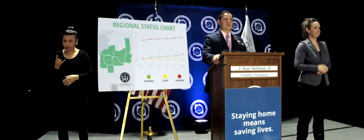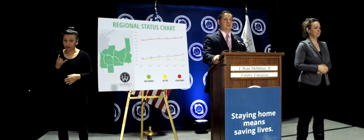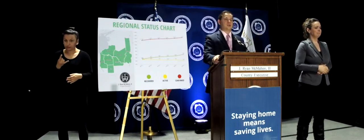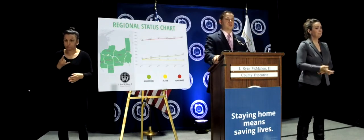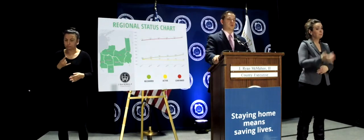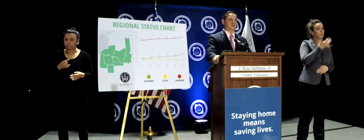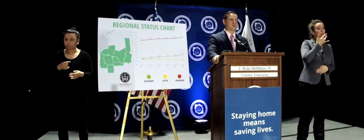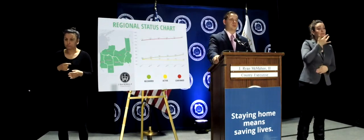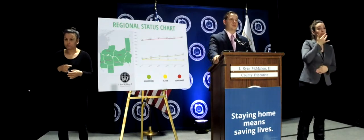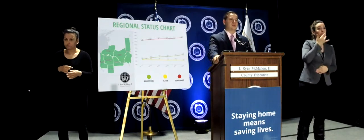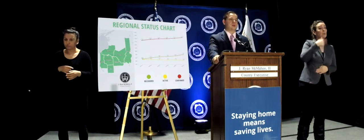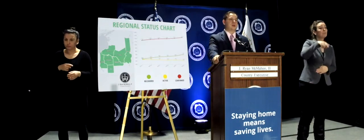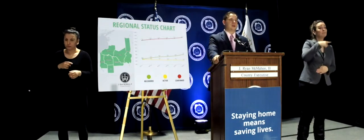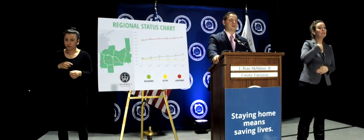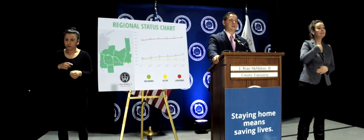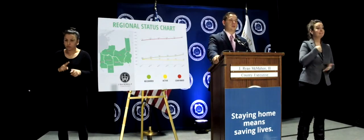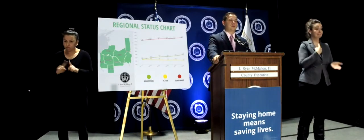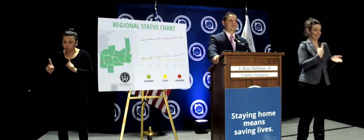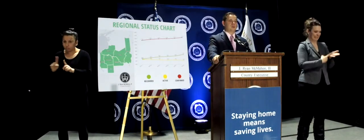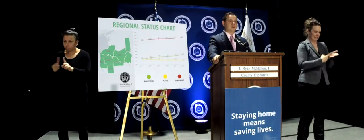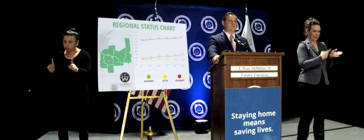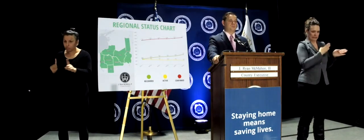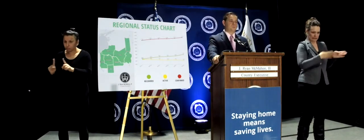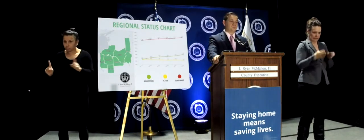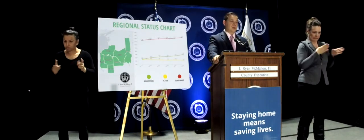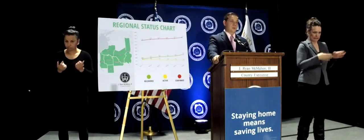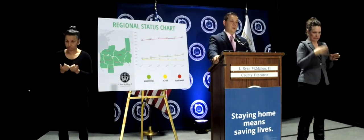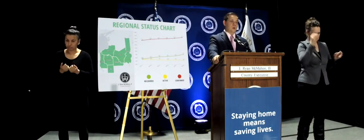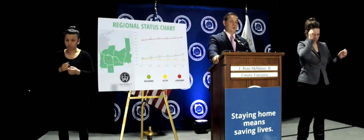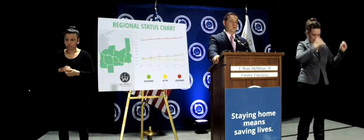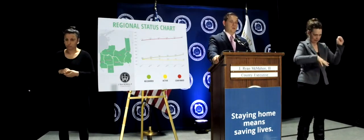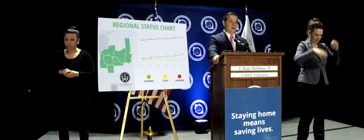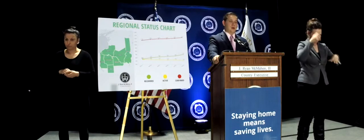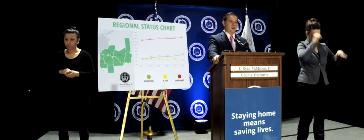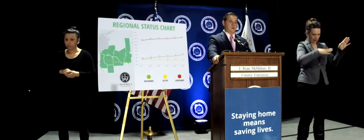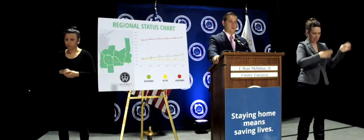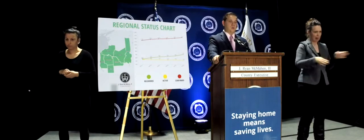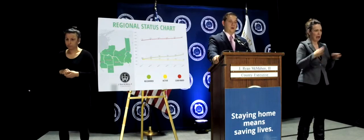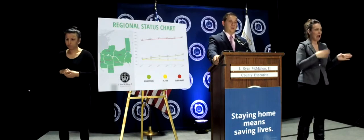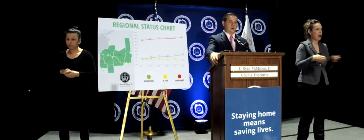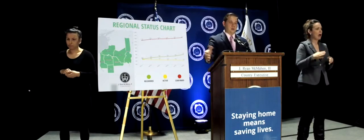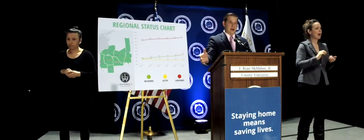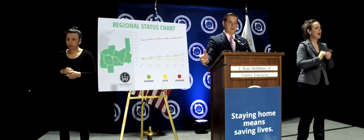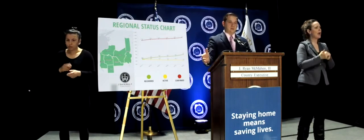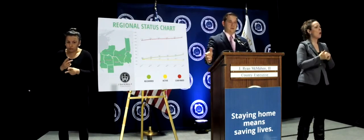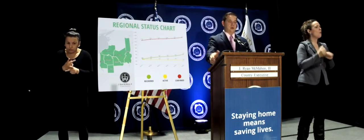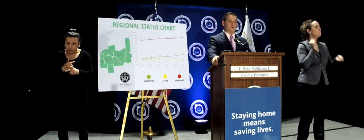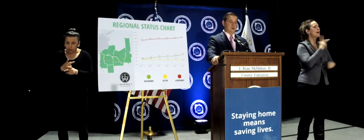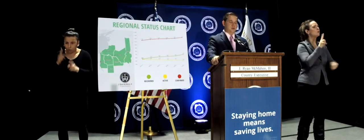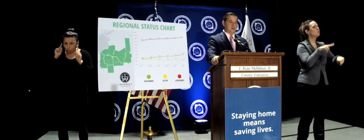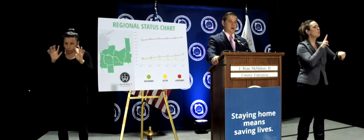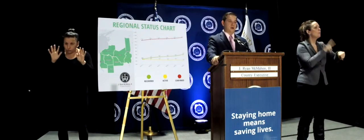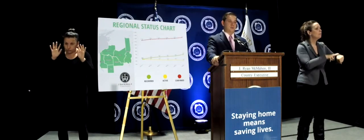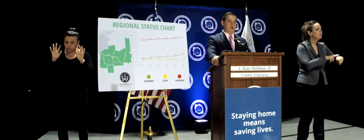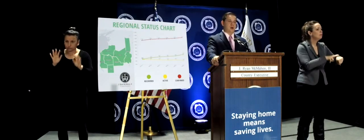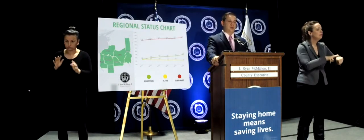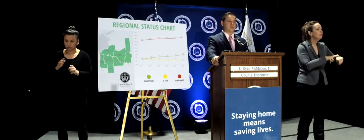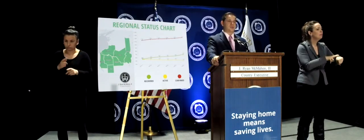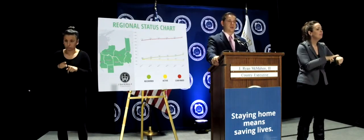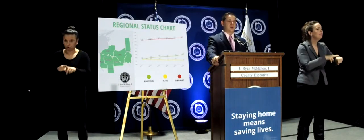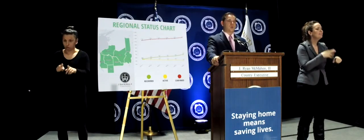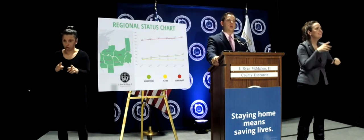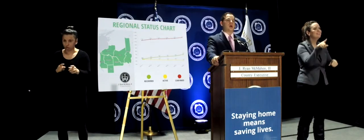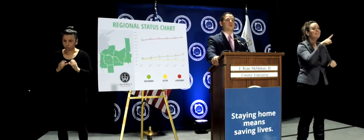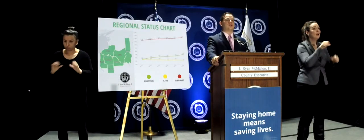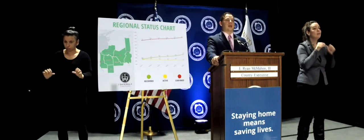is to continue to social distance, continue to be vigilant, and those who are on the other end, very scared and very